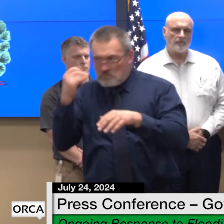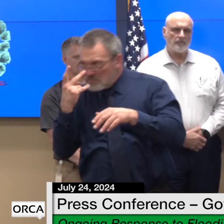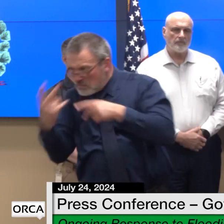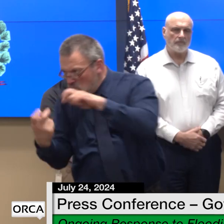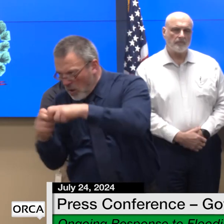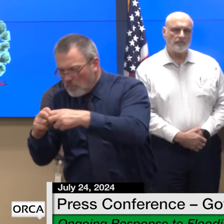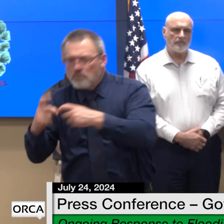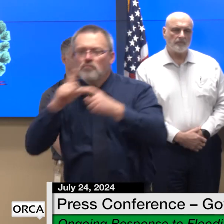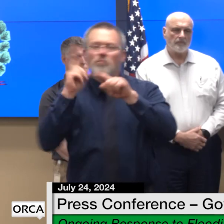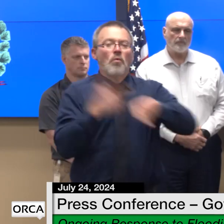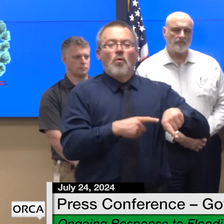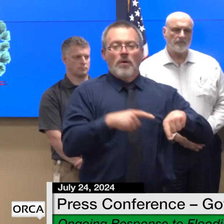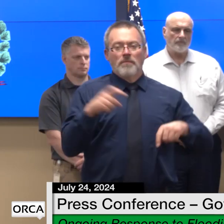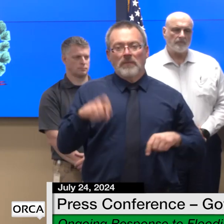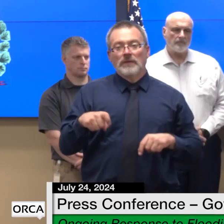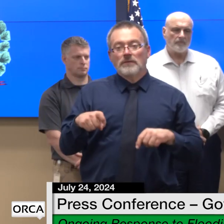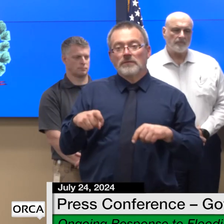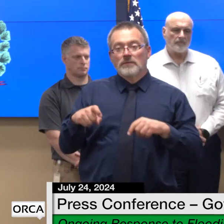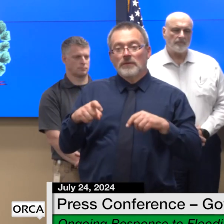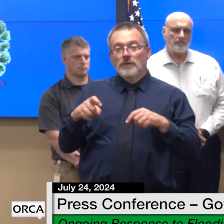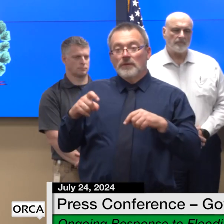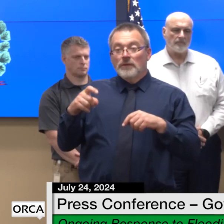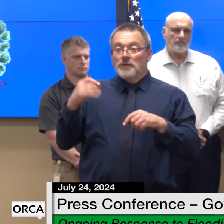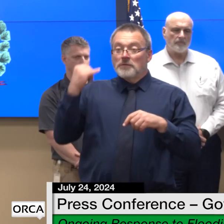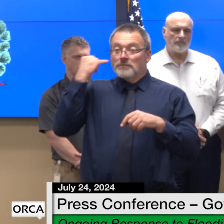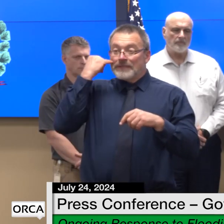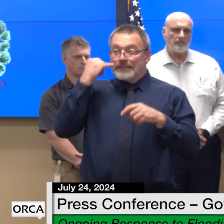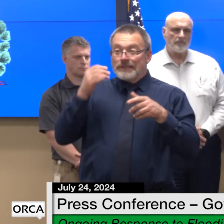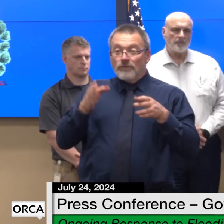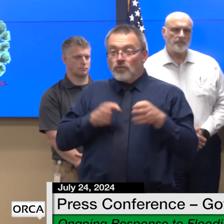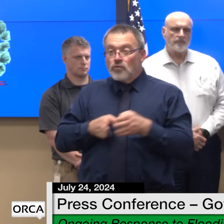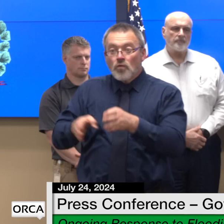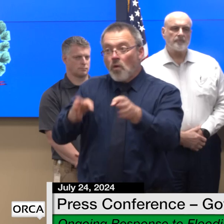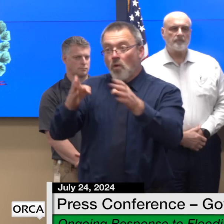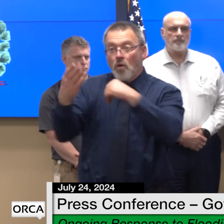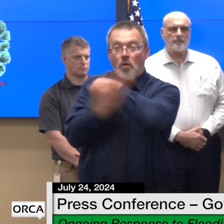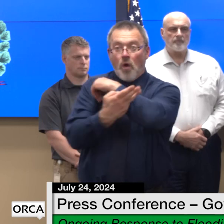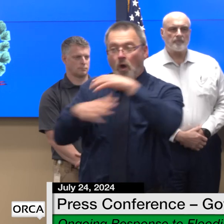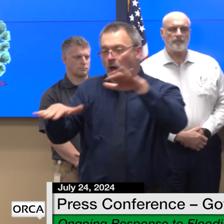infrastructure, such as logging roads, by calling 211.